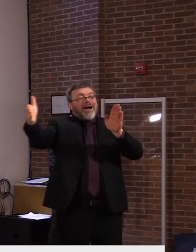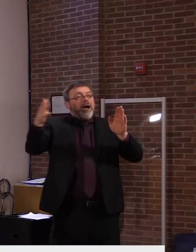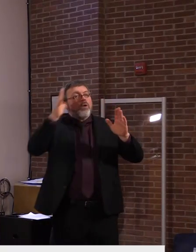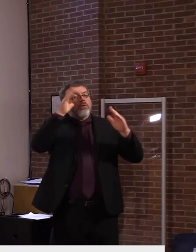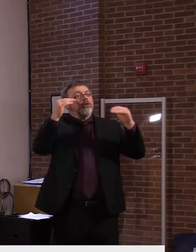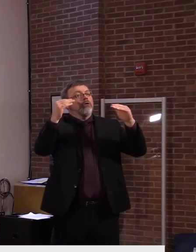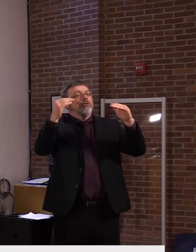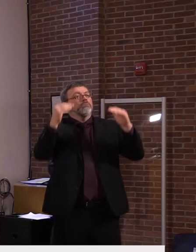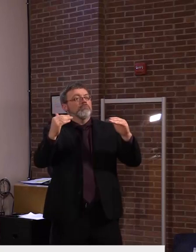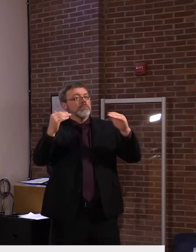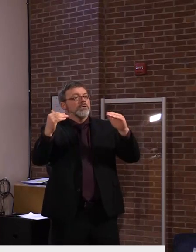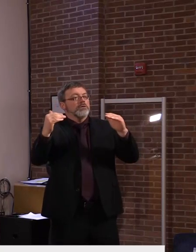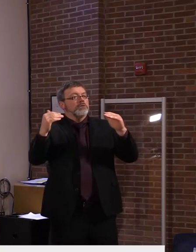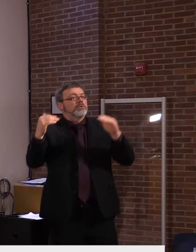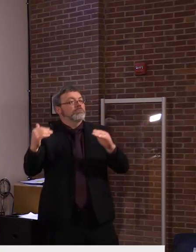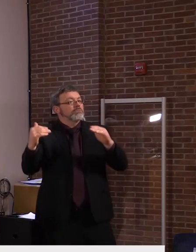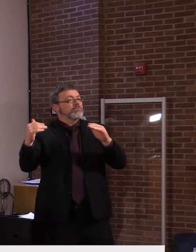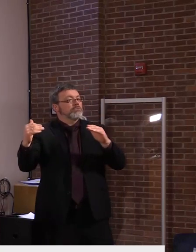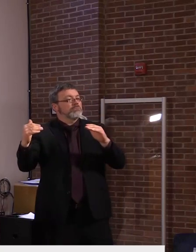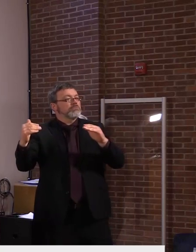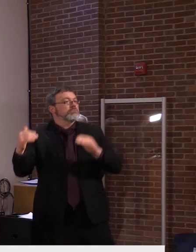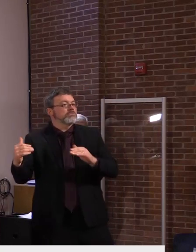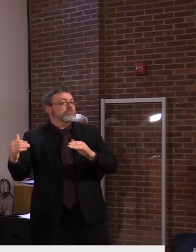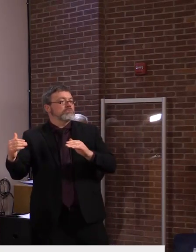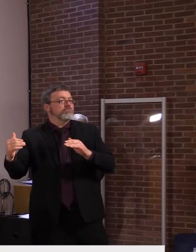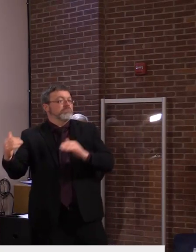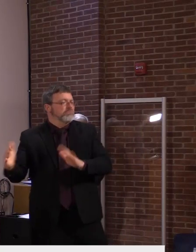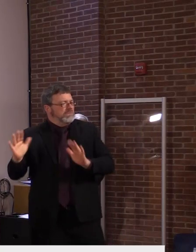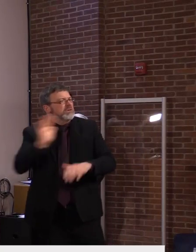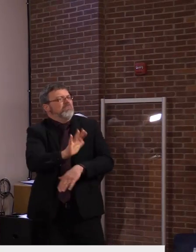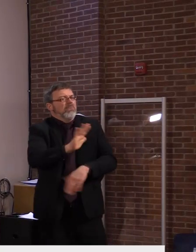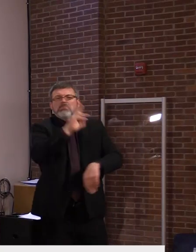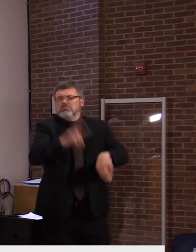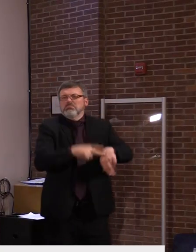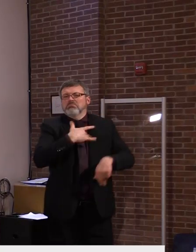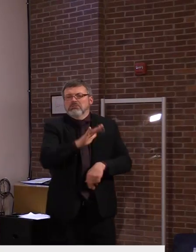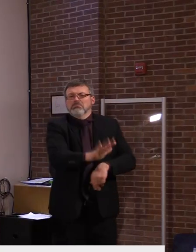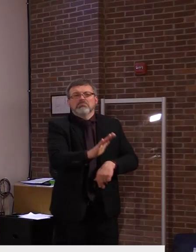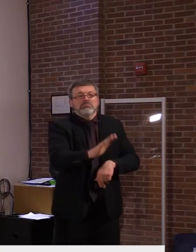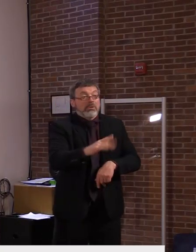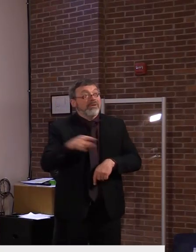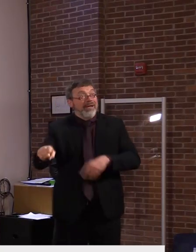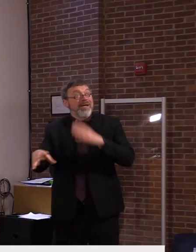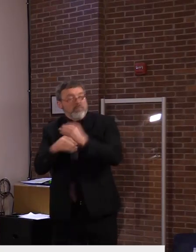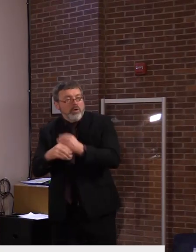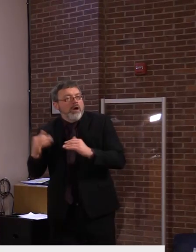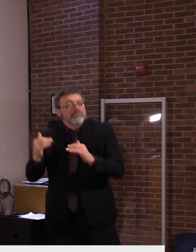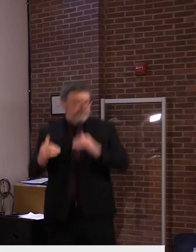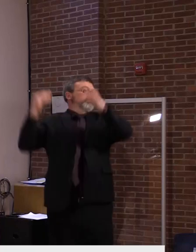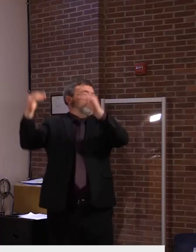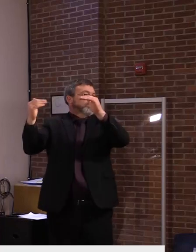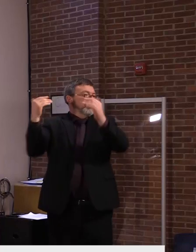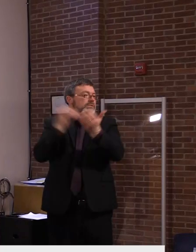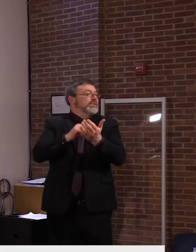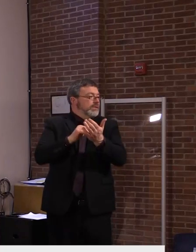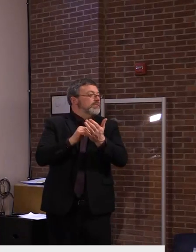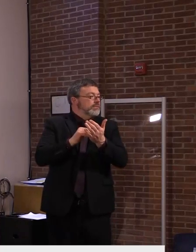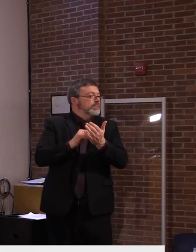are incredibly common for many vaccines and can increase our protection against those